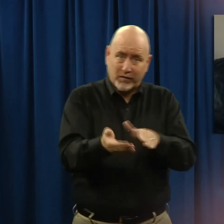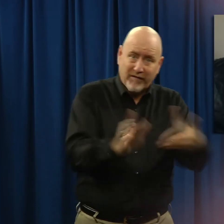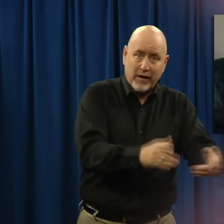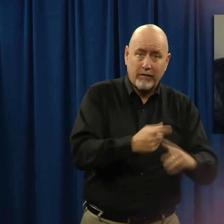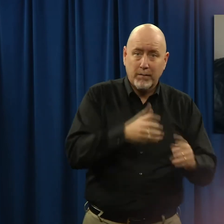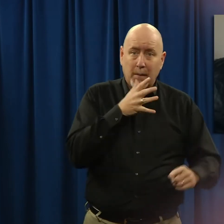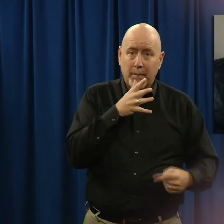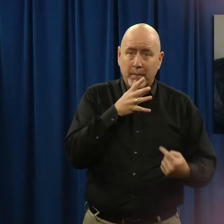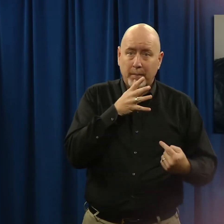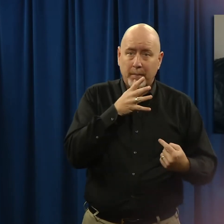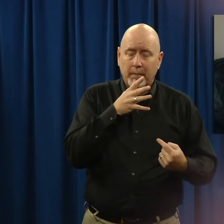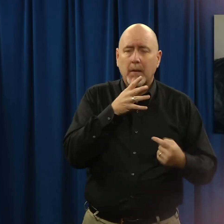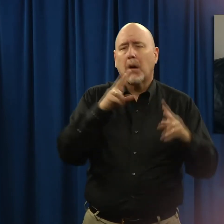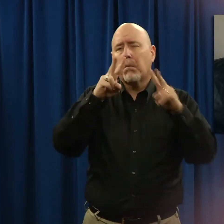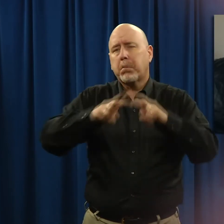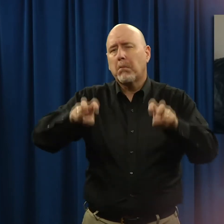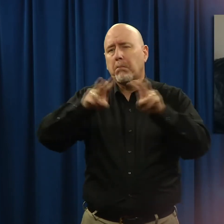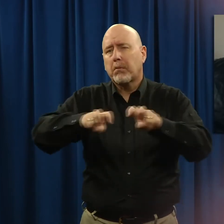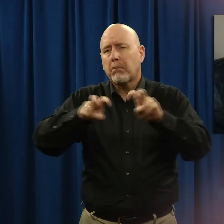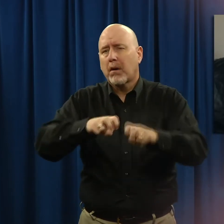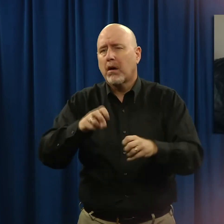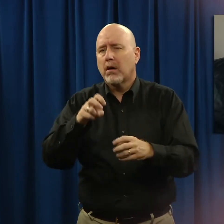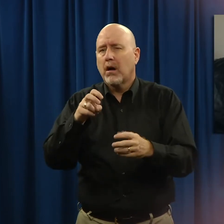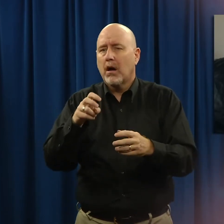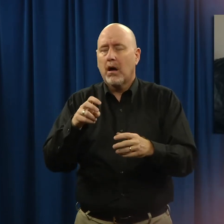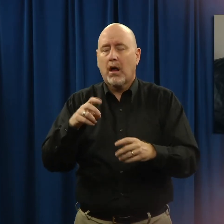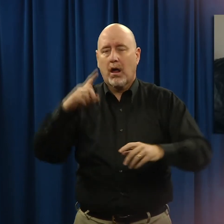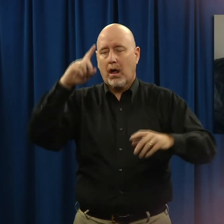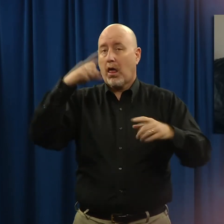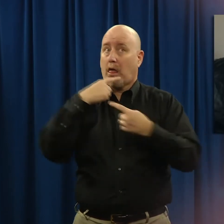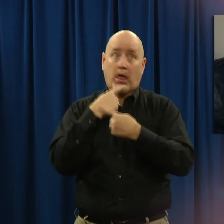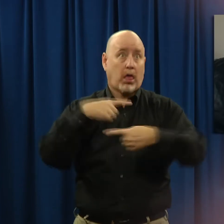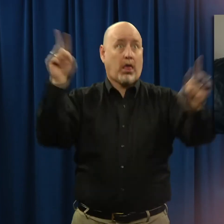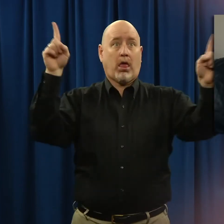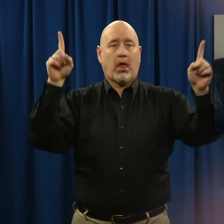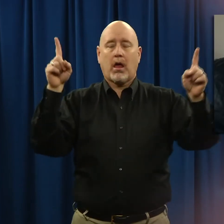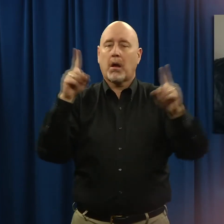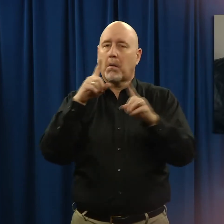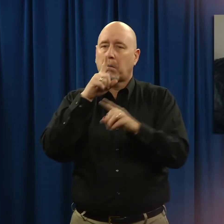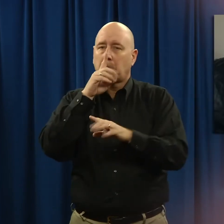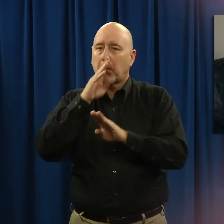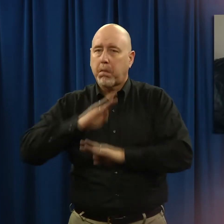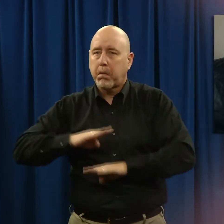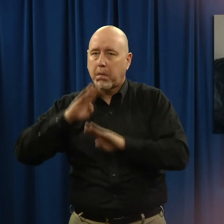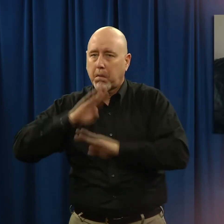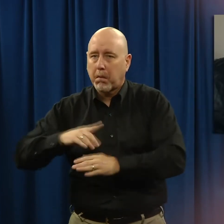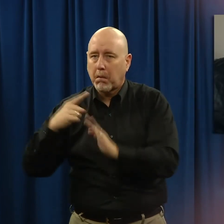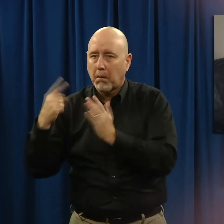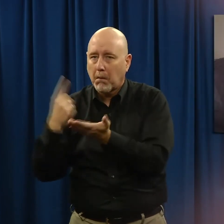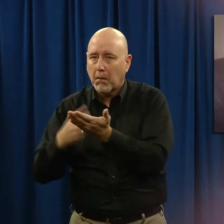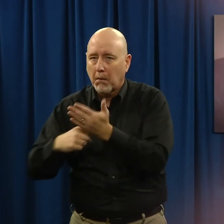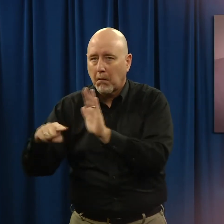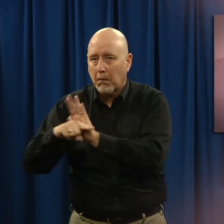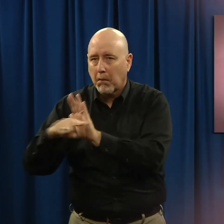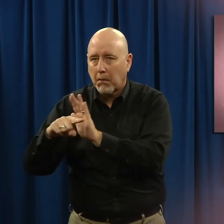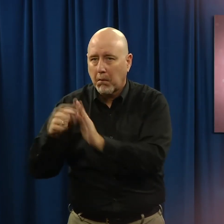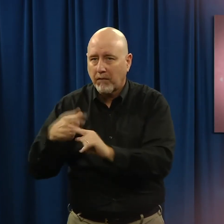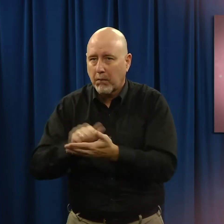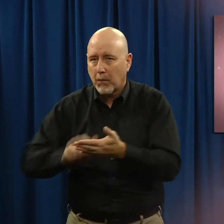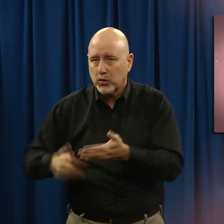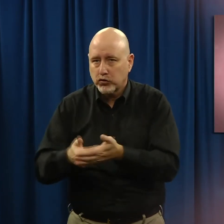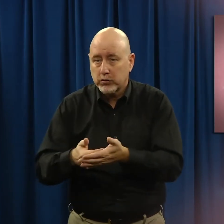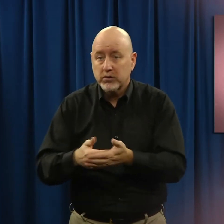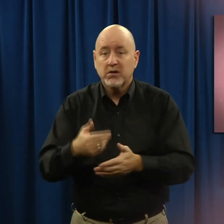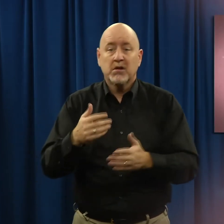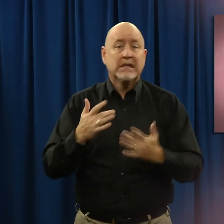mother. Let's explore some of these untold side effects and consequences of abortion.